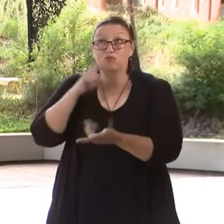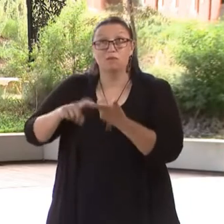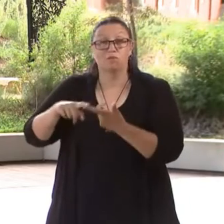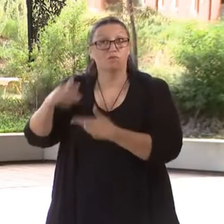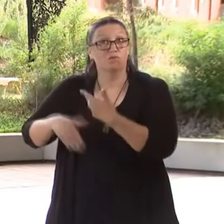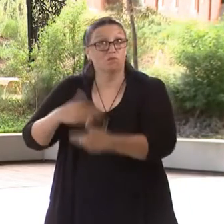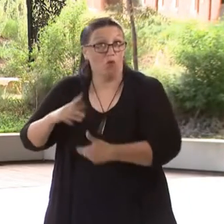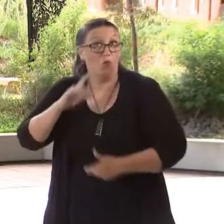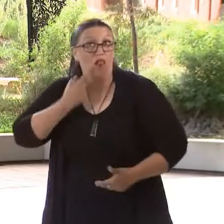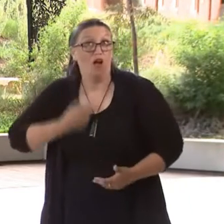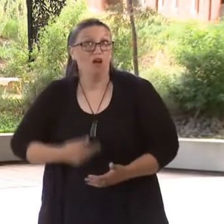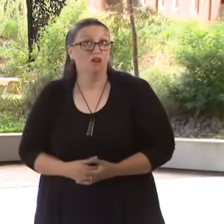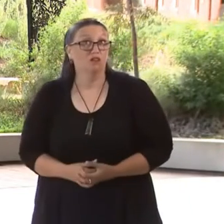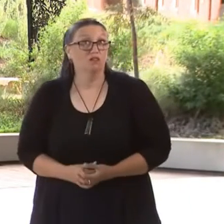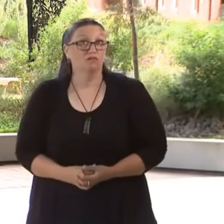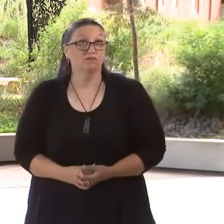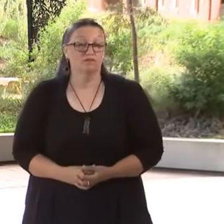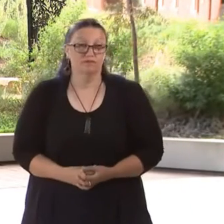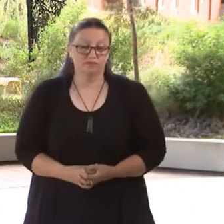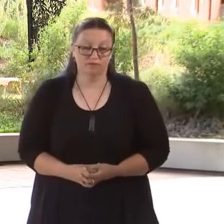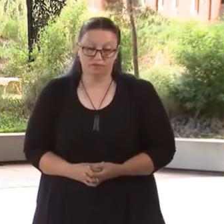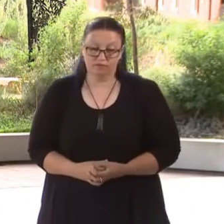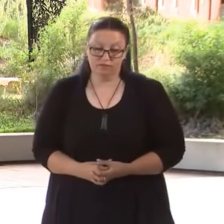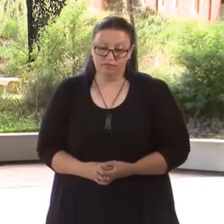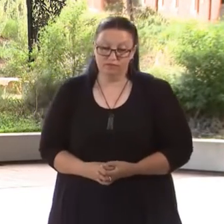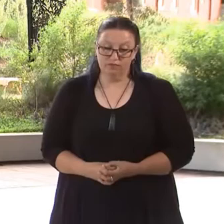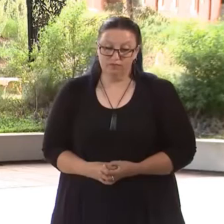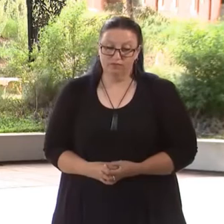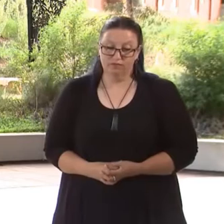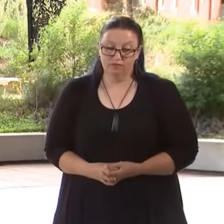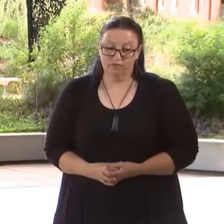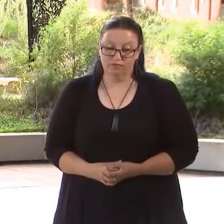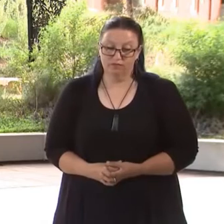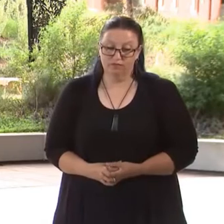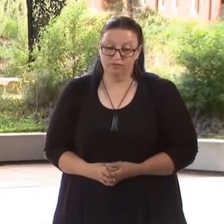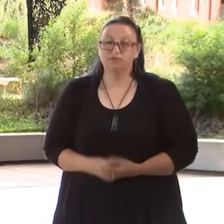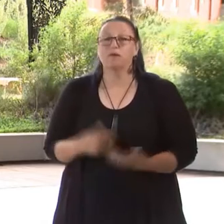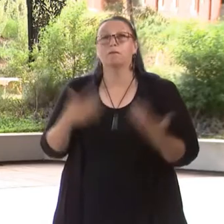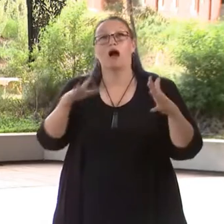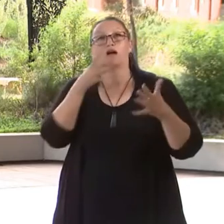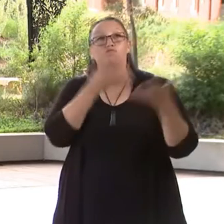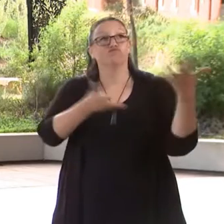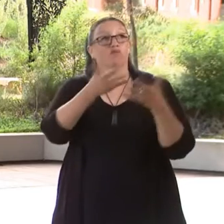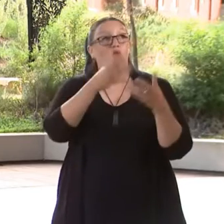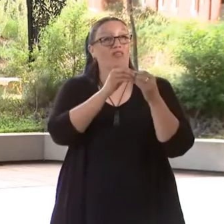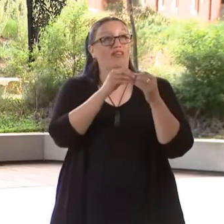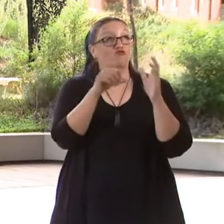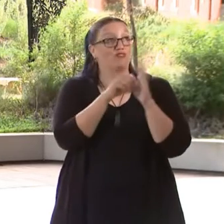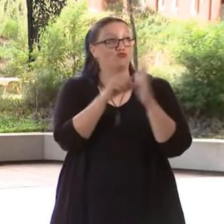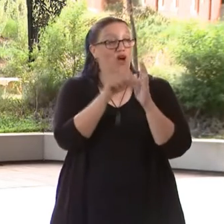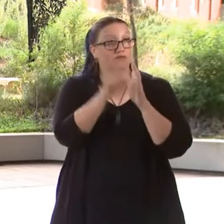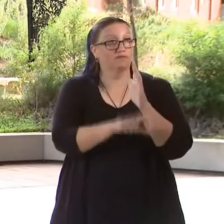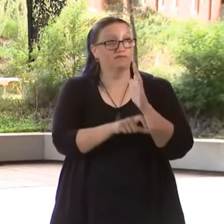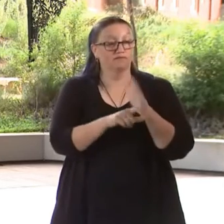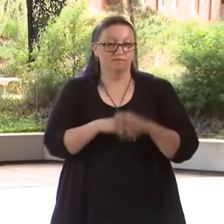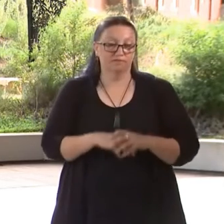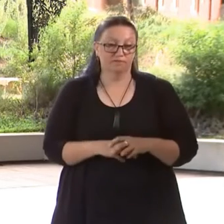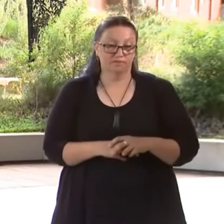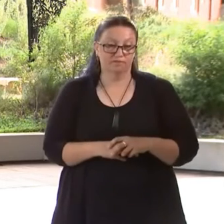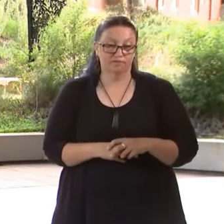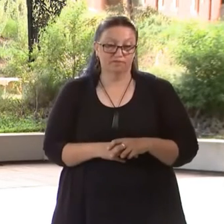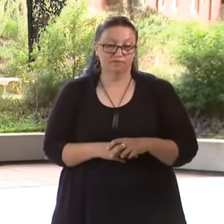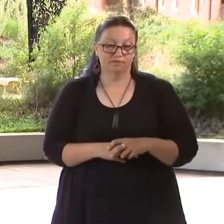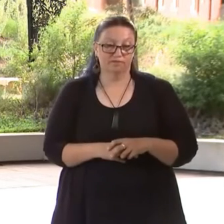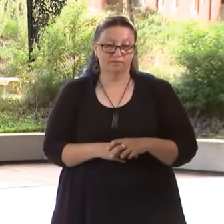certainly had discussions with the Treasurer in relation to those types of issues. We want to provide as much support as we can to our health workers. They have been